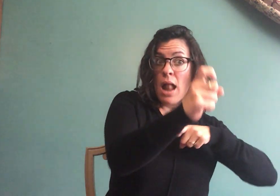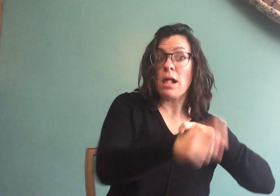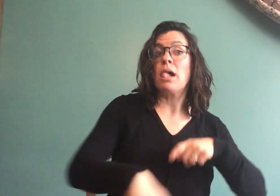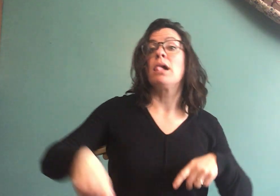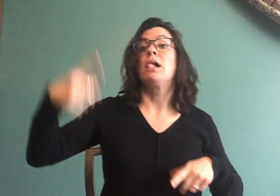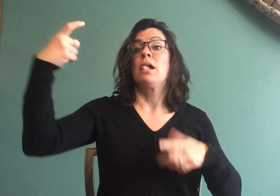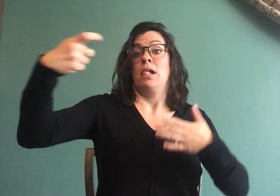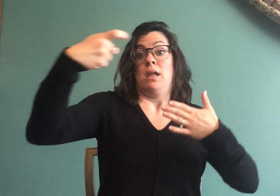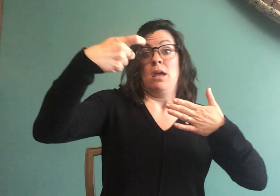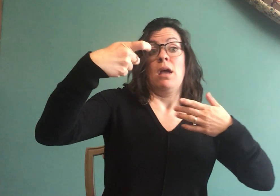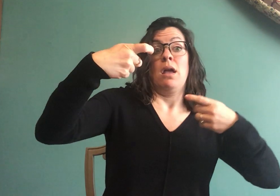What do you think that would have done?